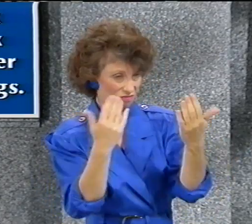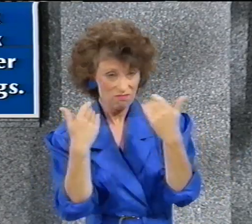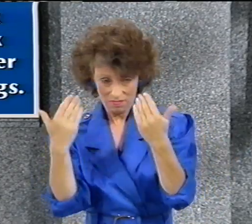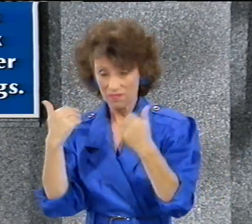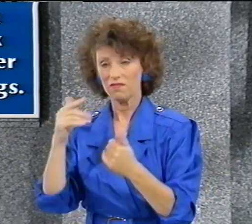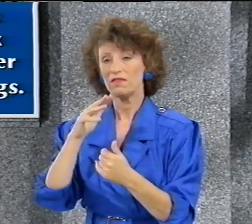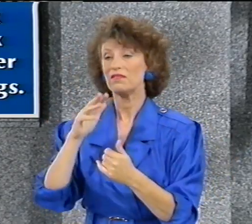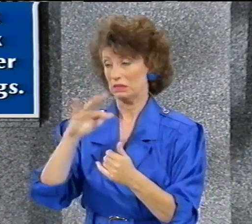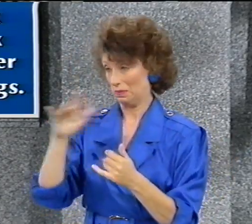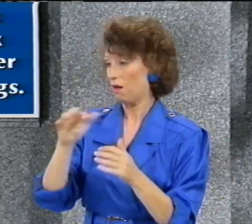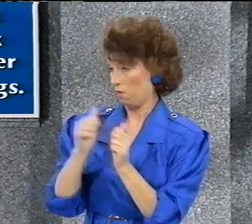word.